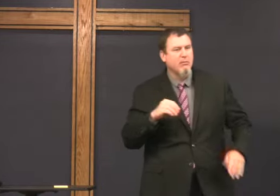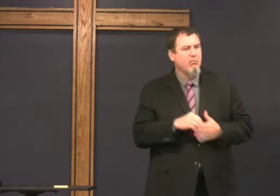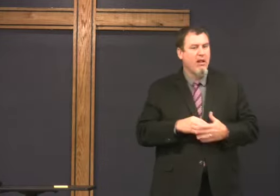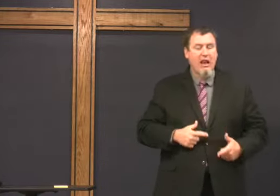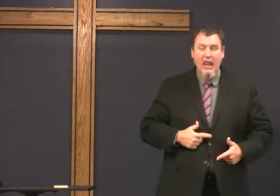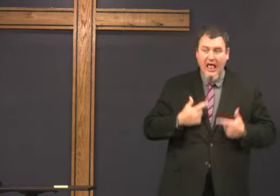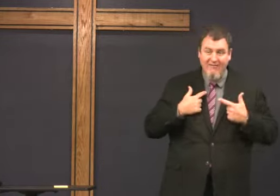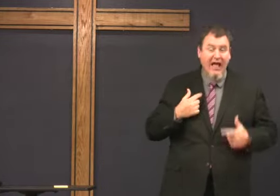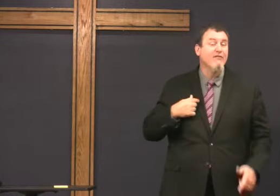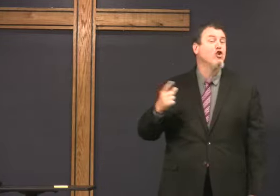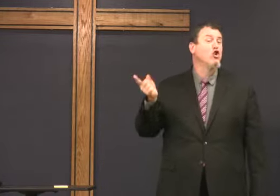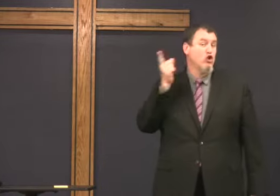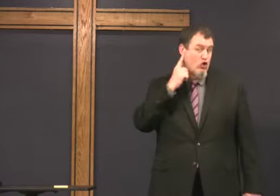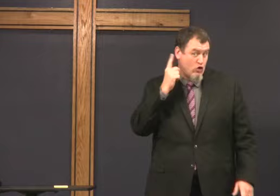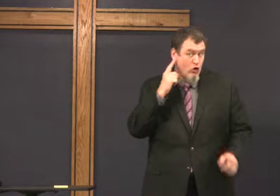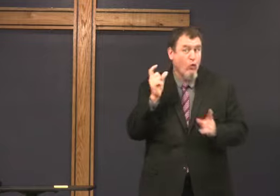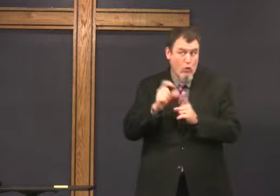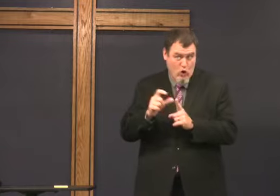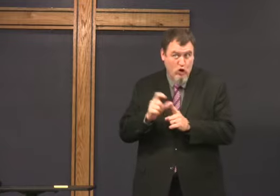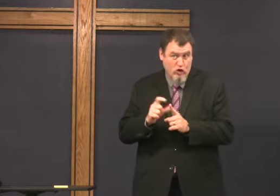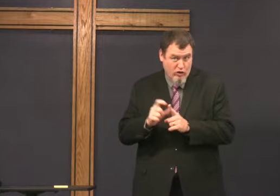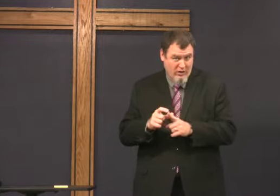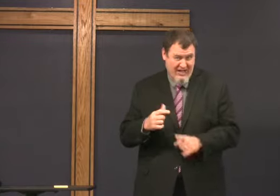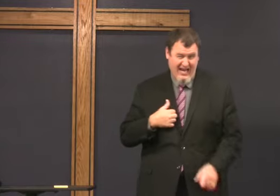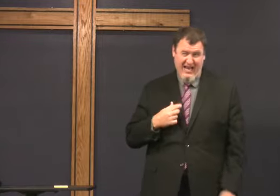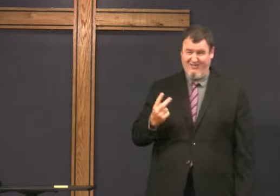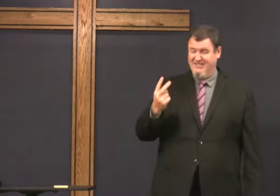And I said, hey, do you want to play cricket?